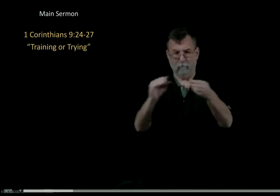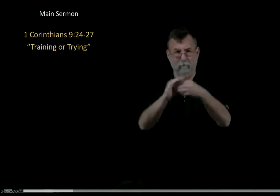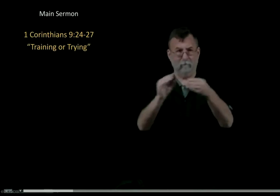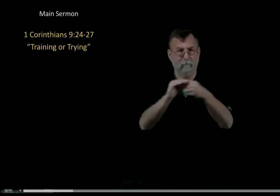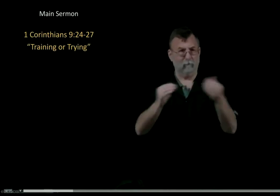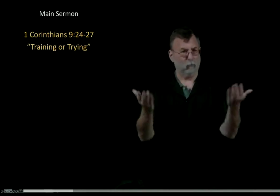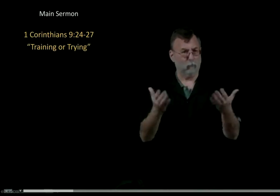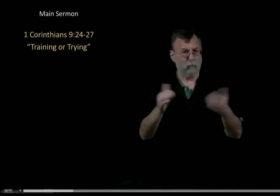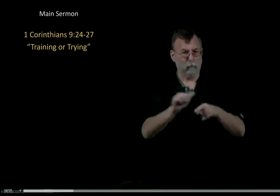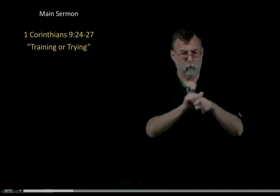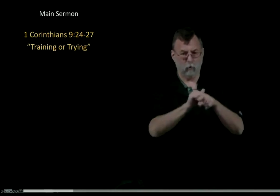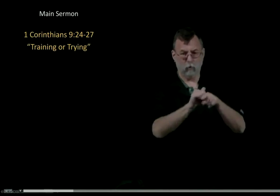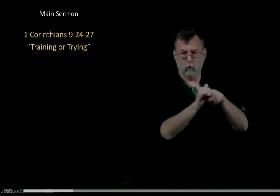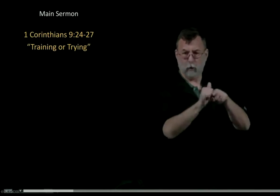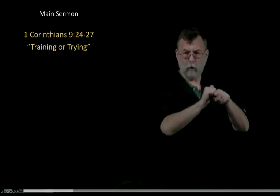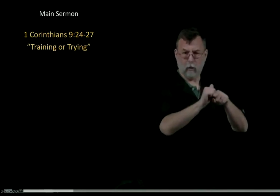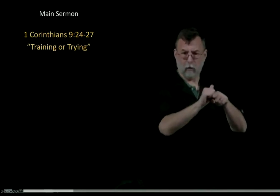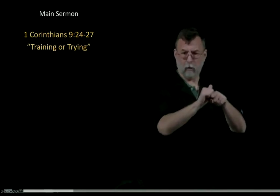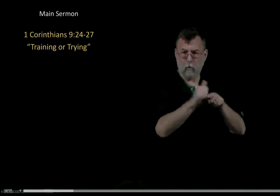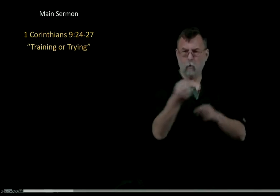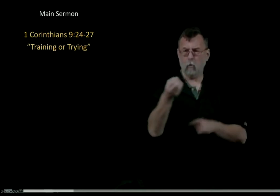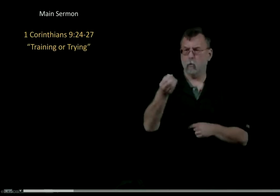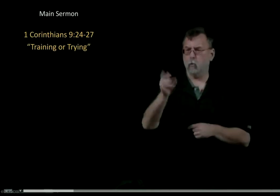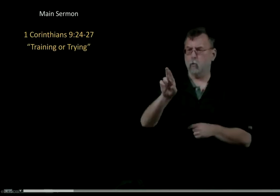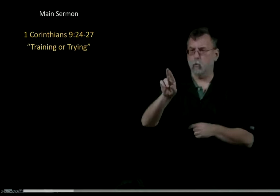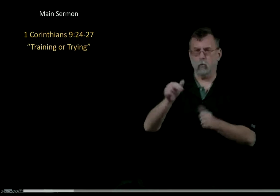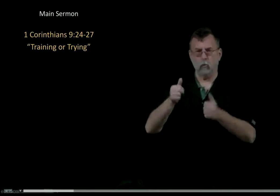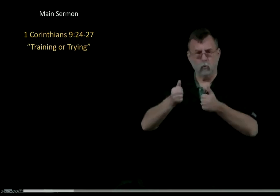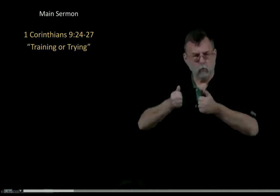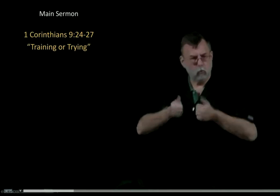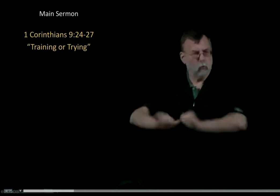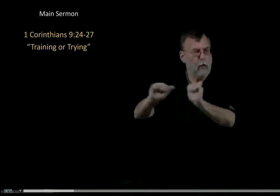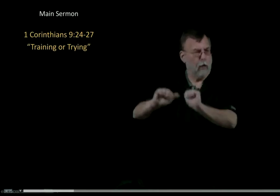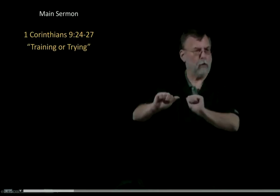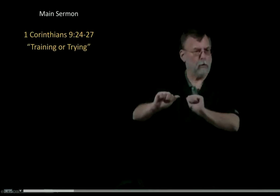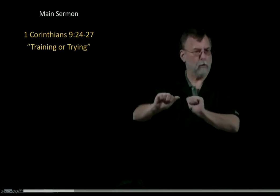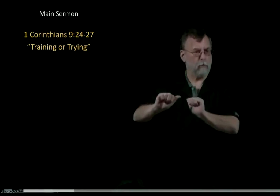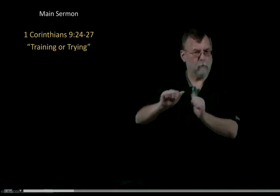Now, I'm preaching about training or trying.